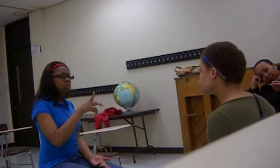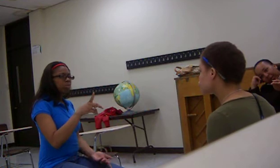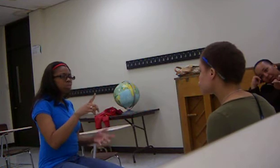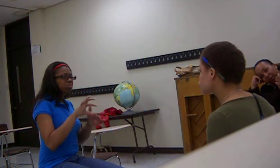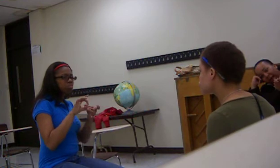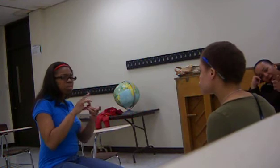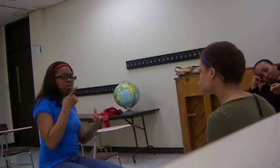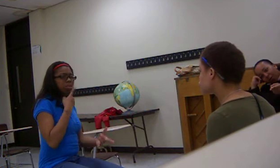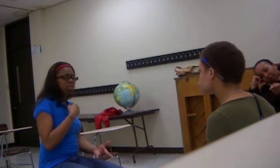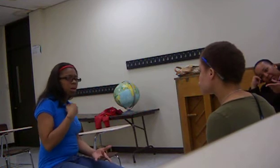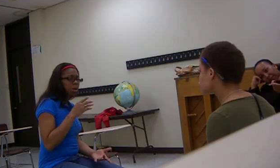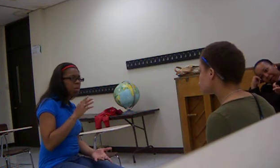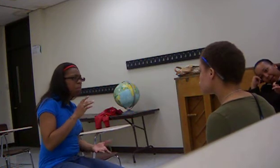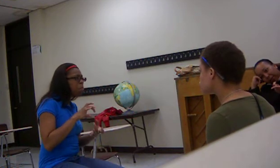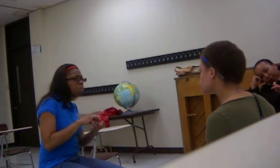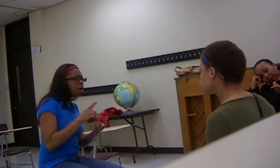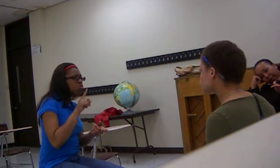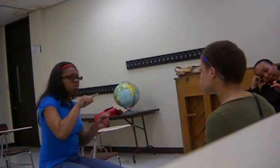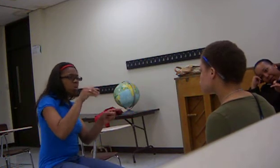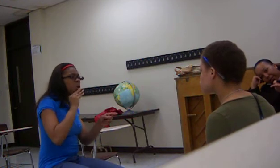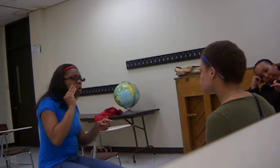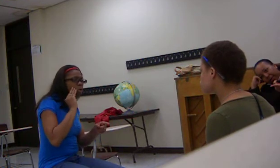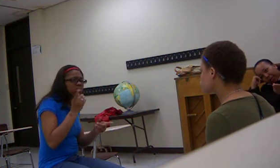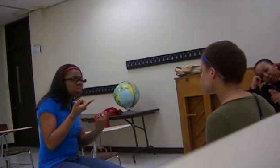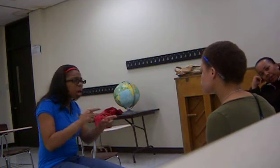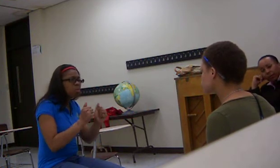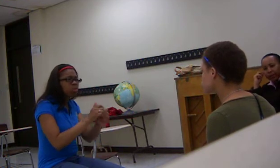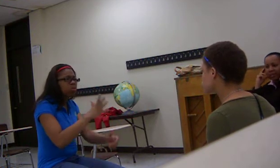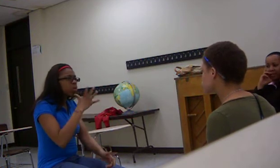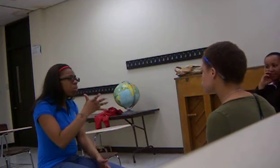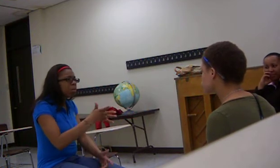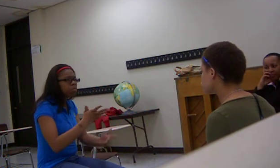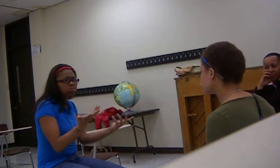something about you got home and something happened with your grandmother. What was it?